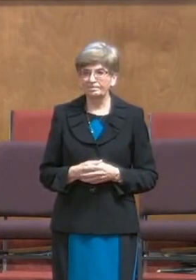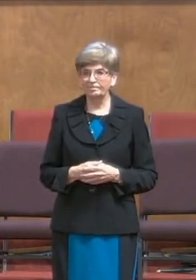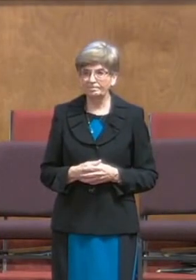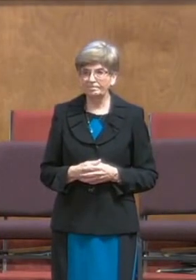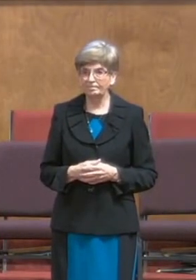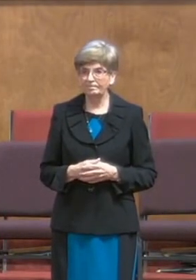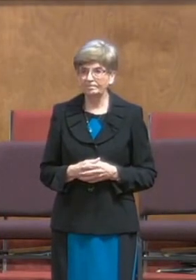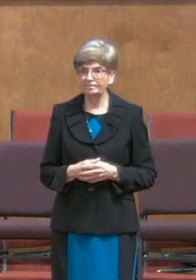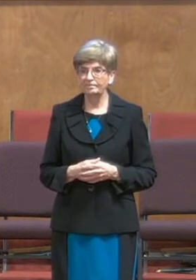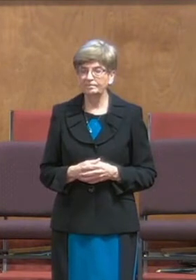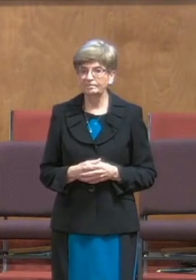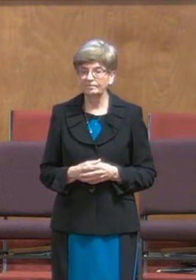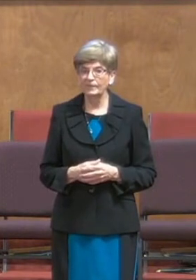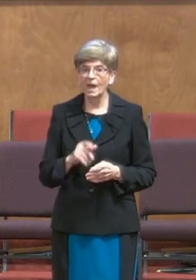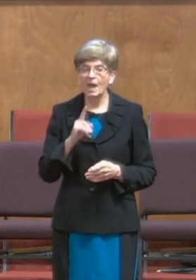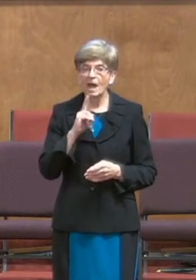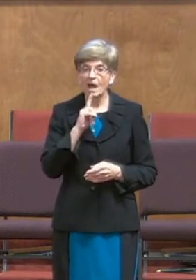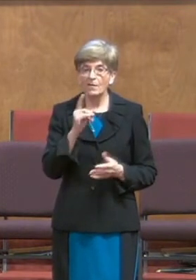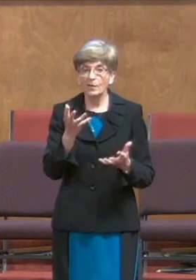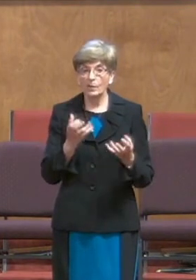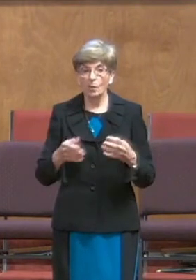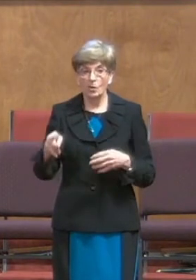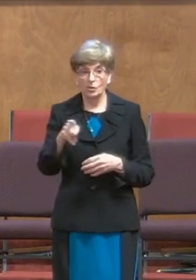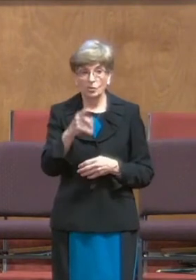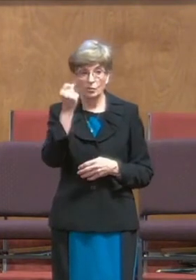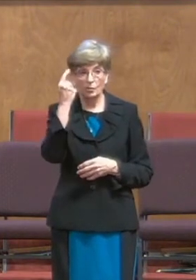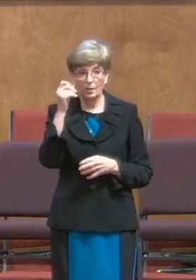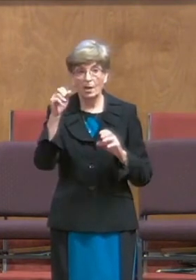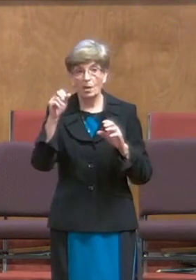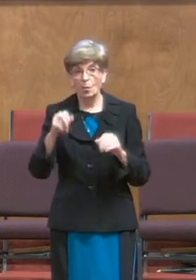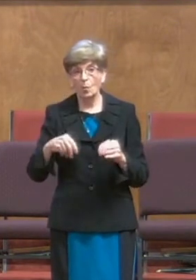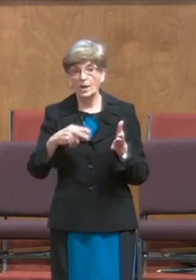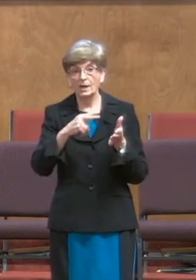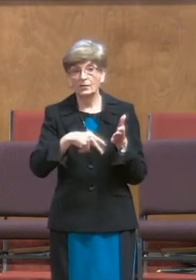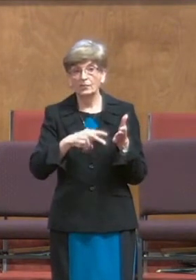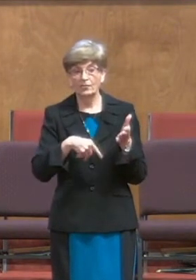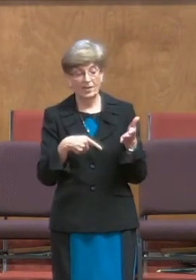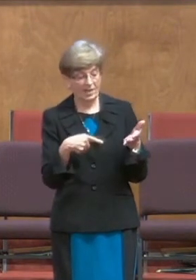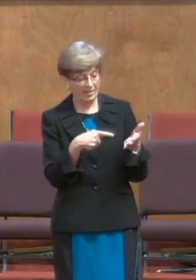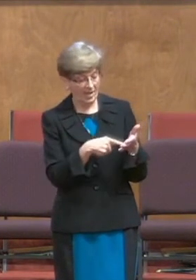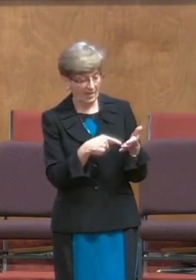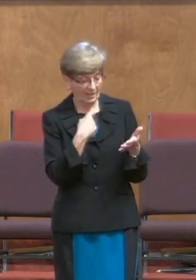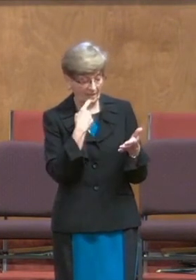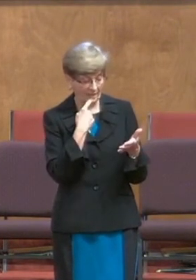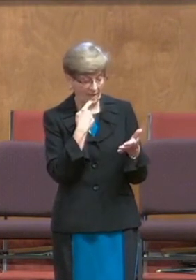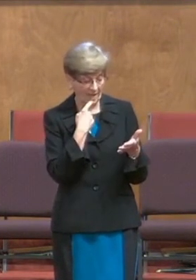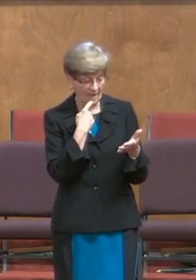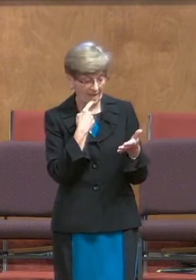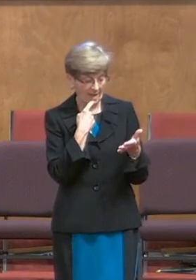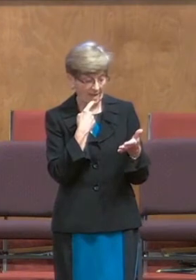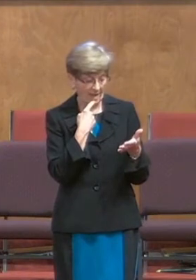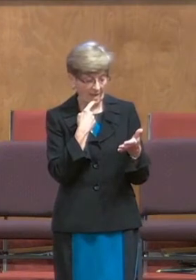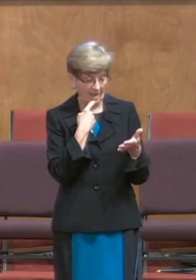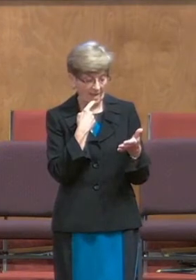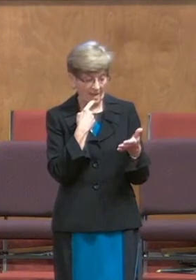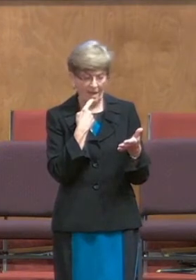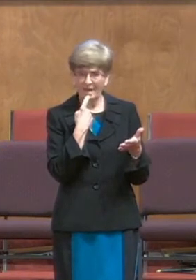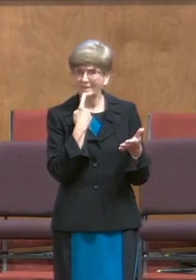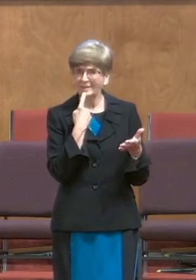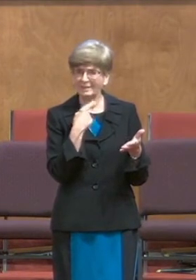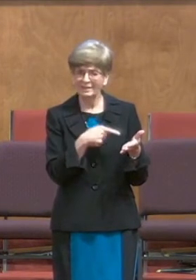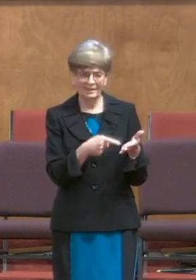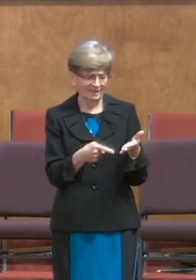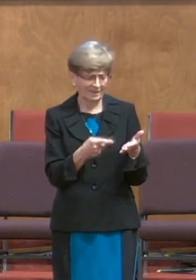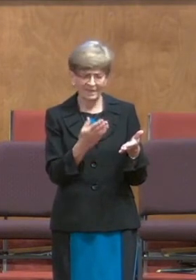know, what I really want you to understand is that we can read a book like Habakkuk and we can kind of come away saying, we can read some of these things